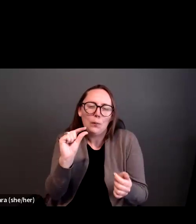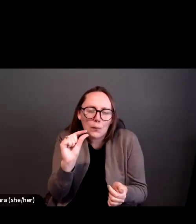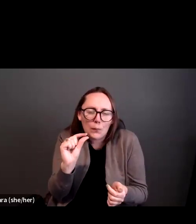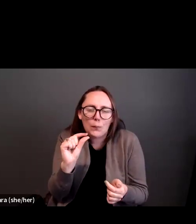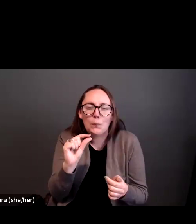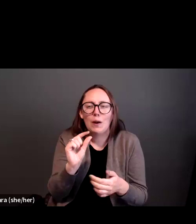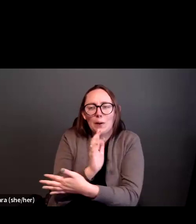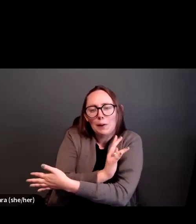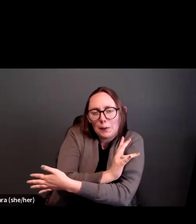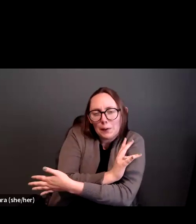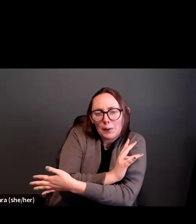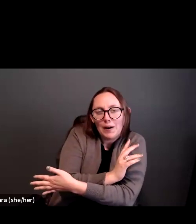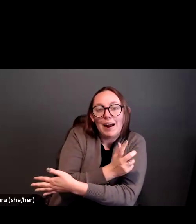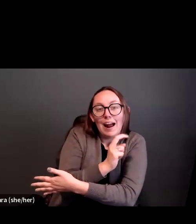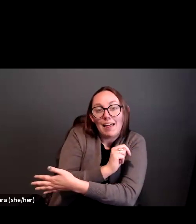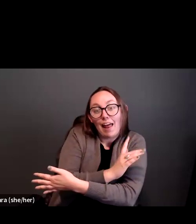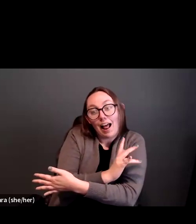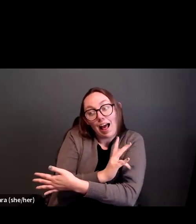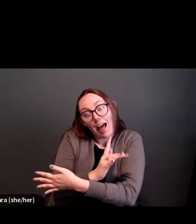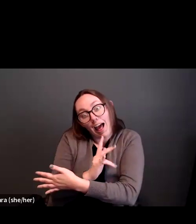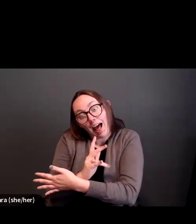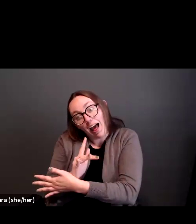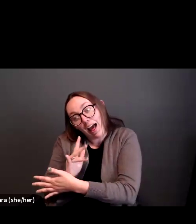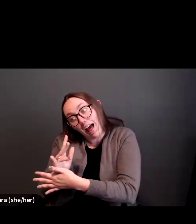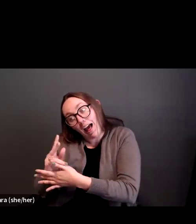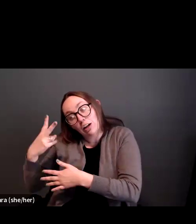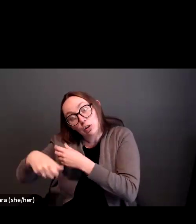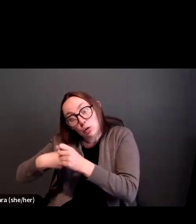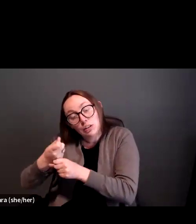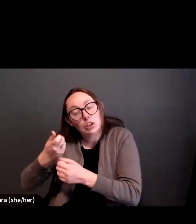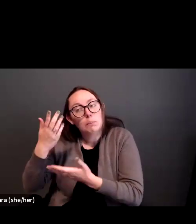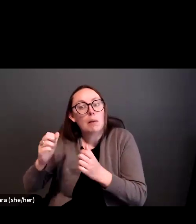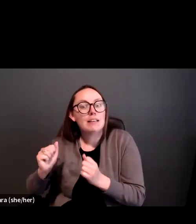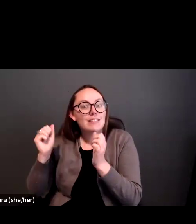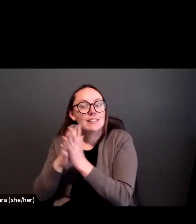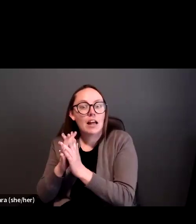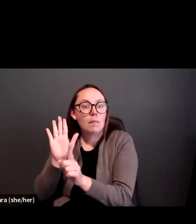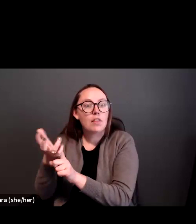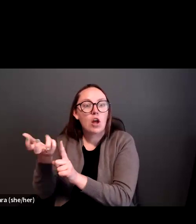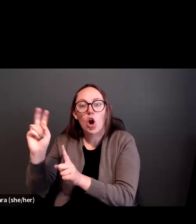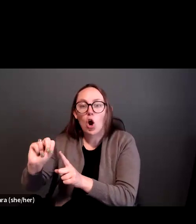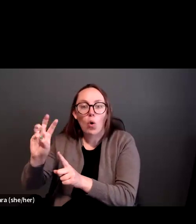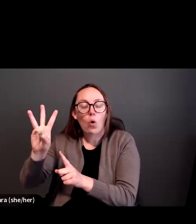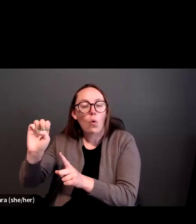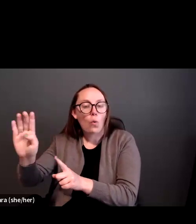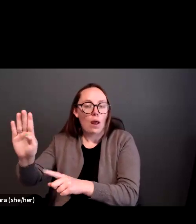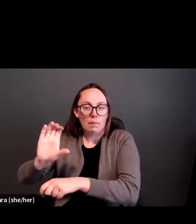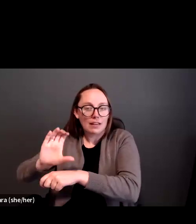them starting a web design consulting firm, which one of our students did. And so